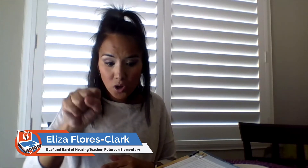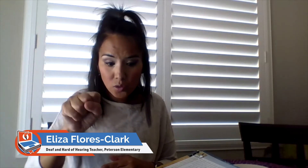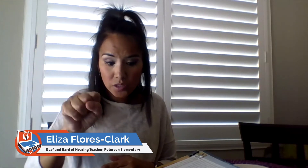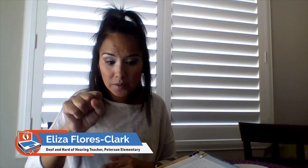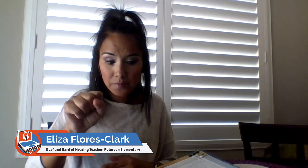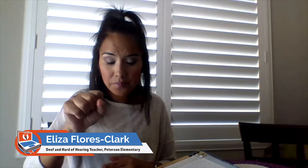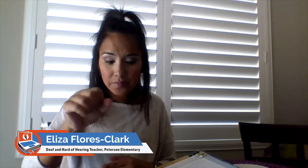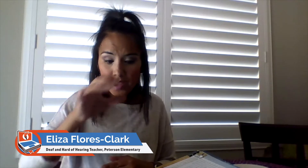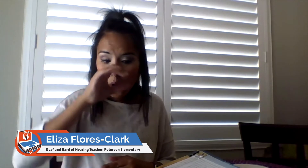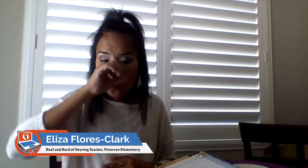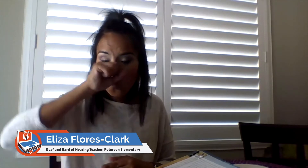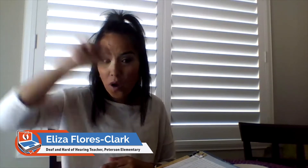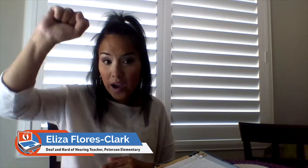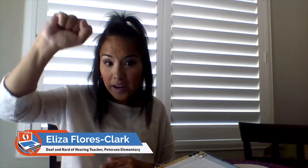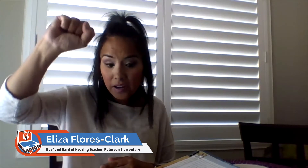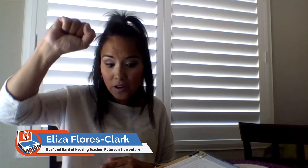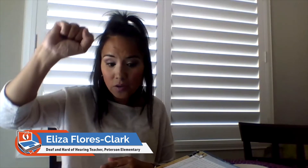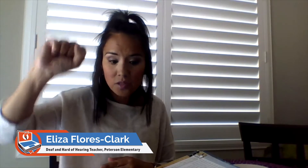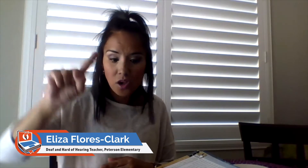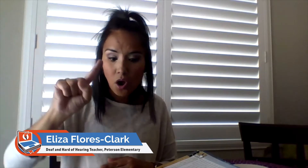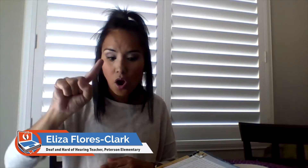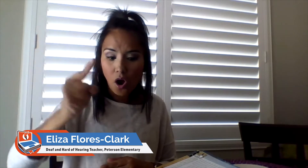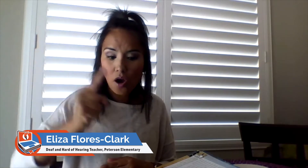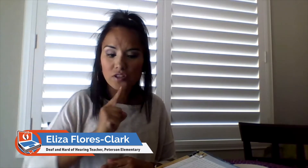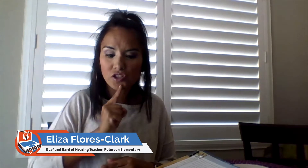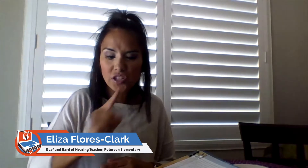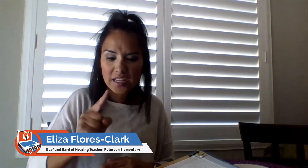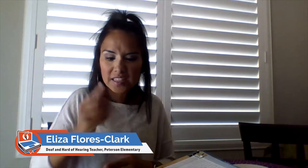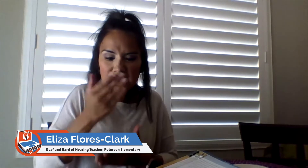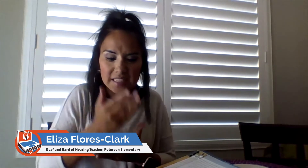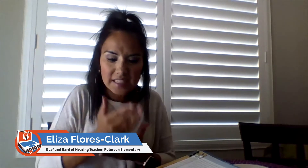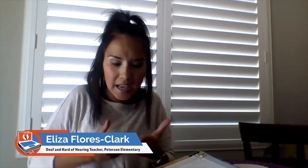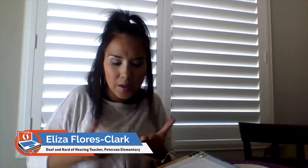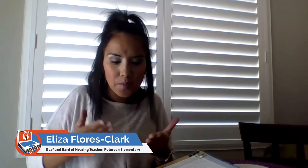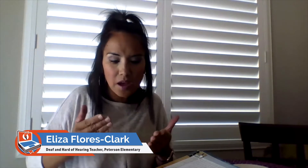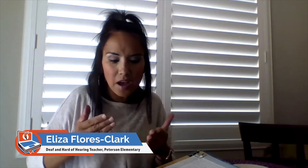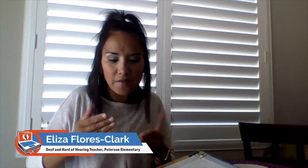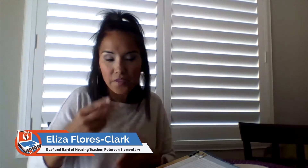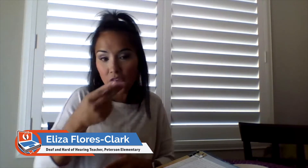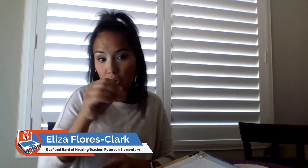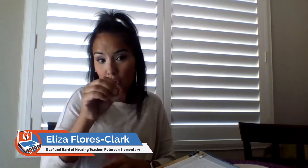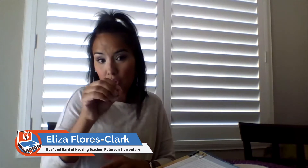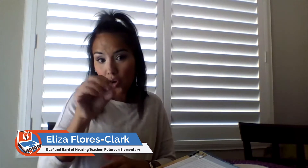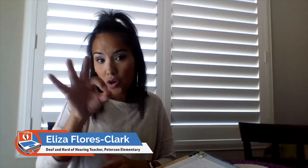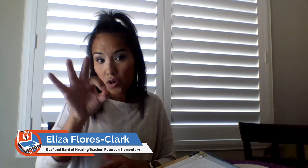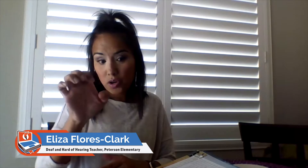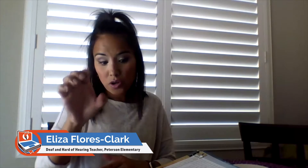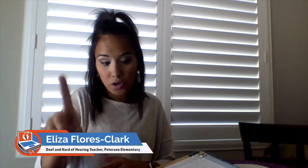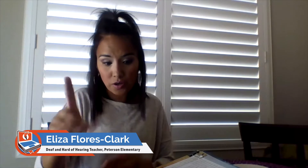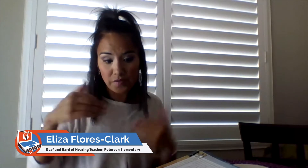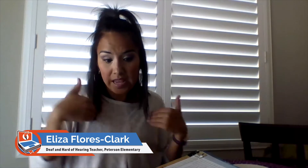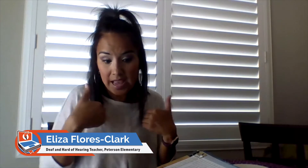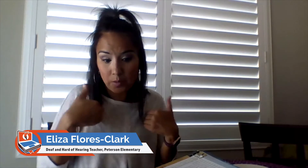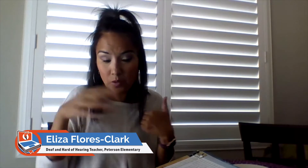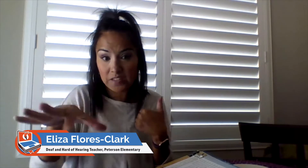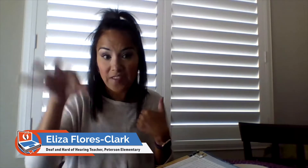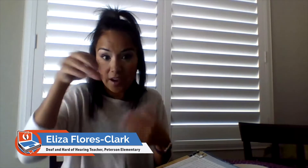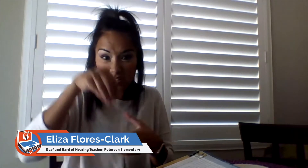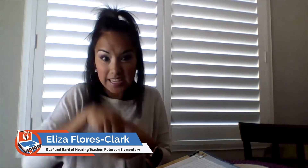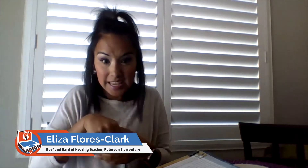buffaloes, rhinos are just some of the hoofed animals found